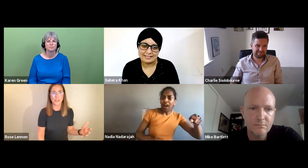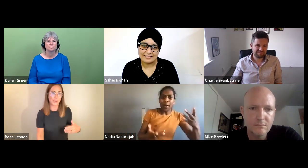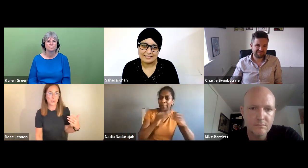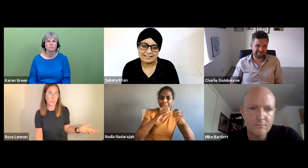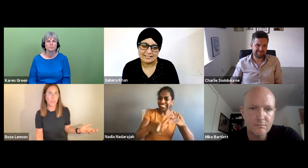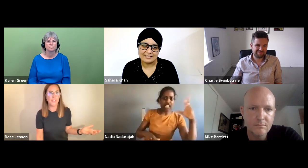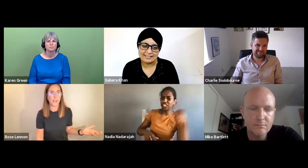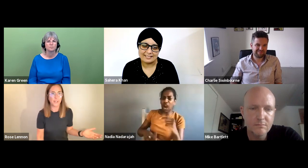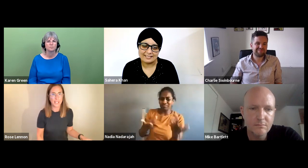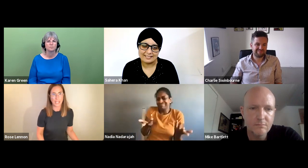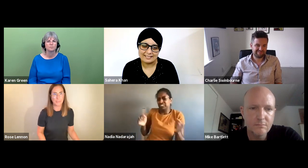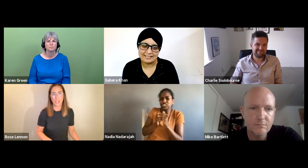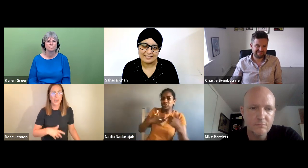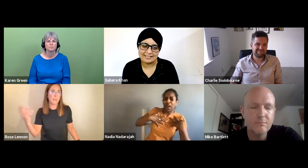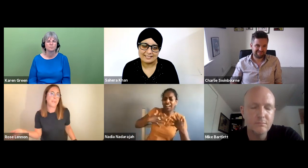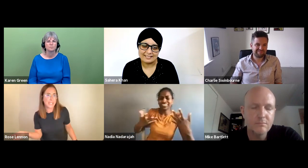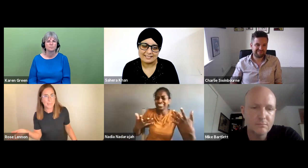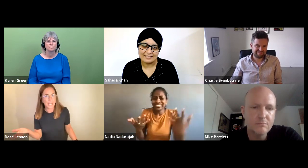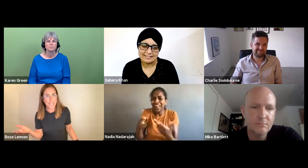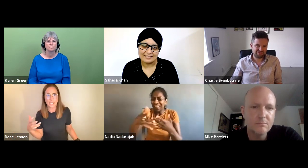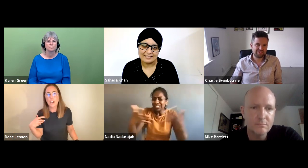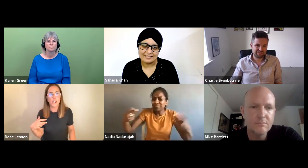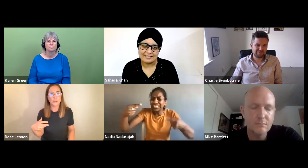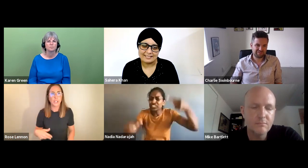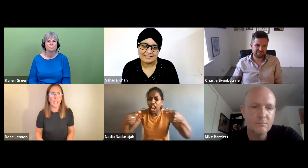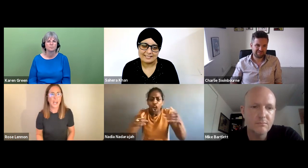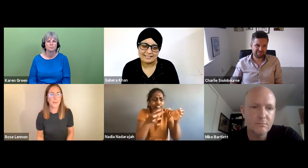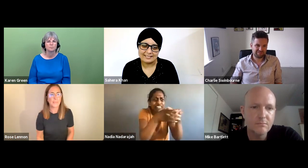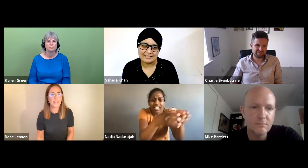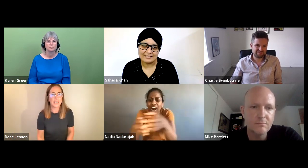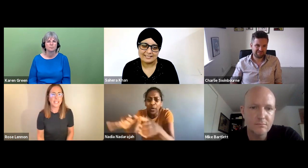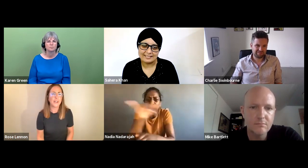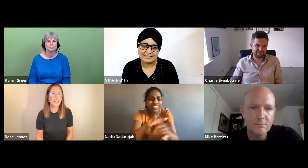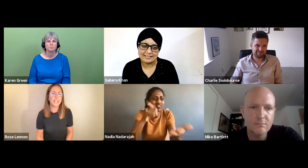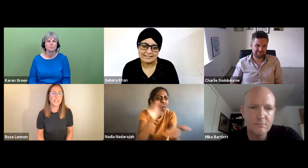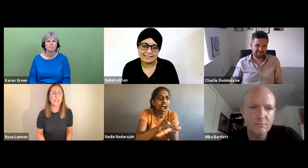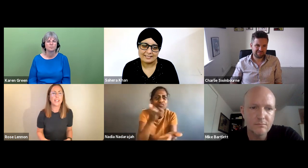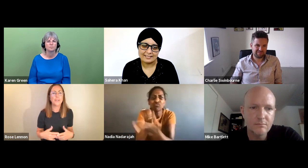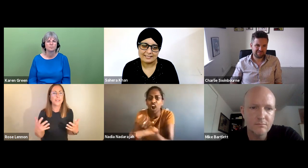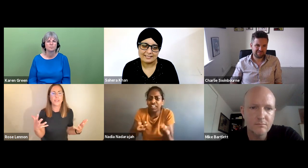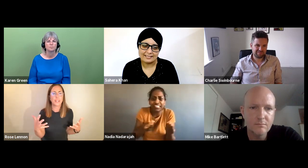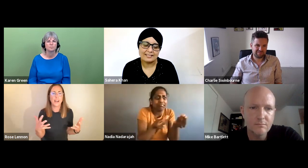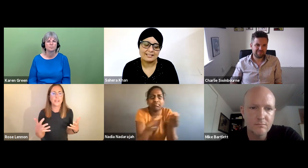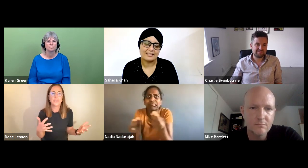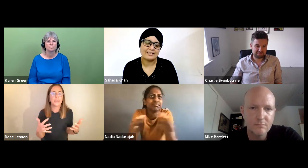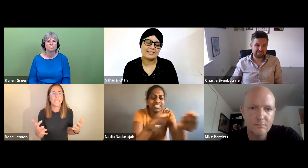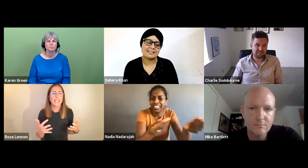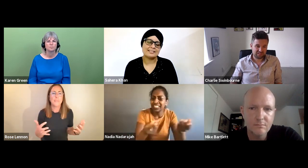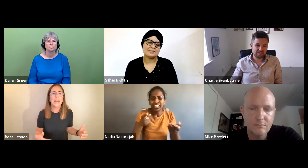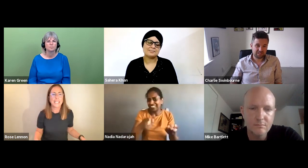that would love my writing, but the BBC might say no. There's those kind of debates,